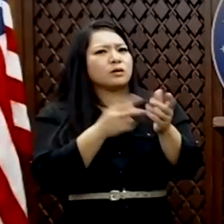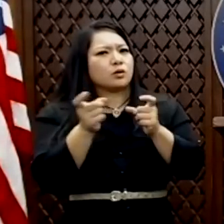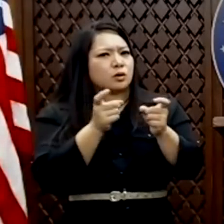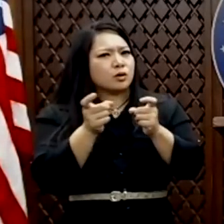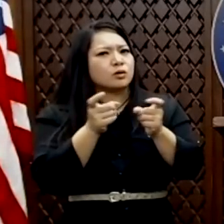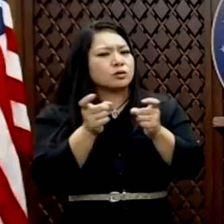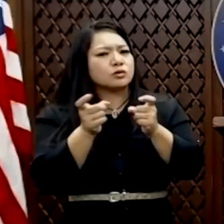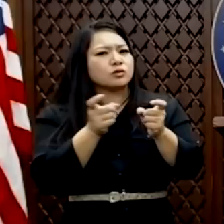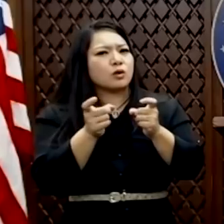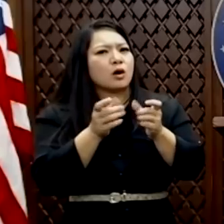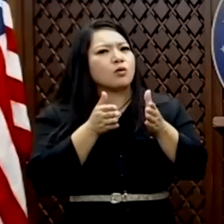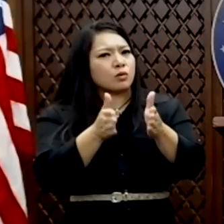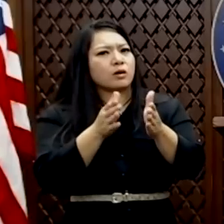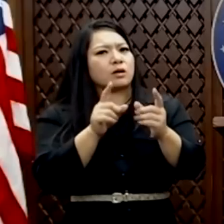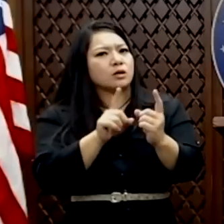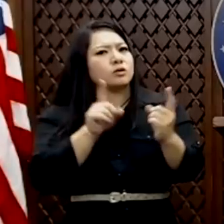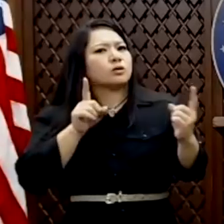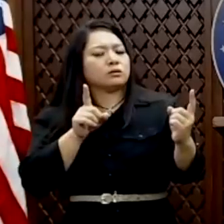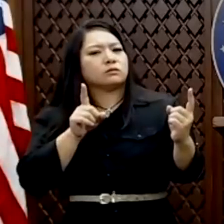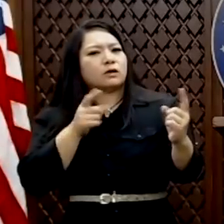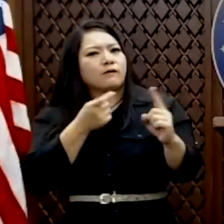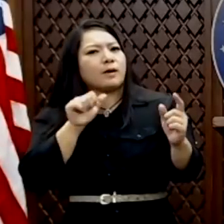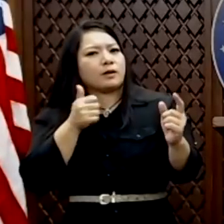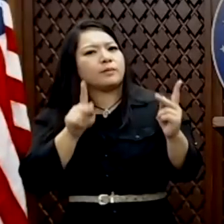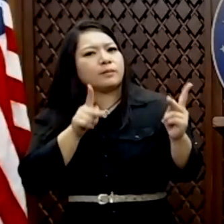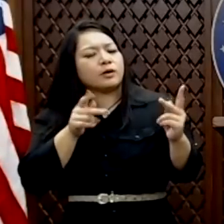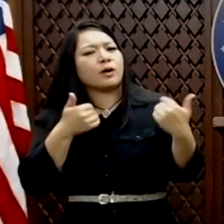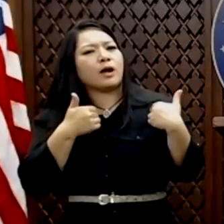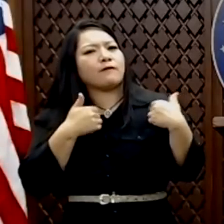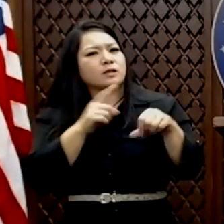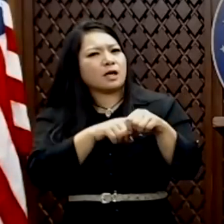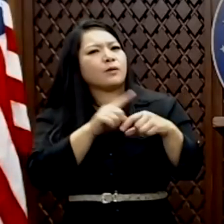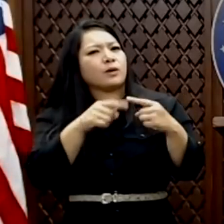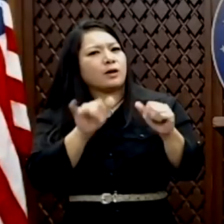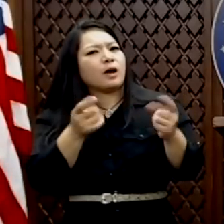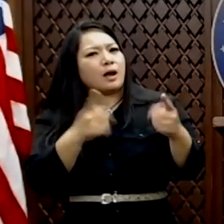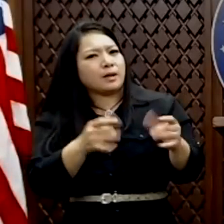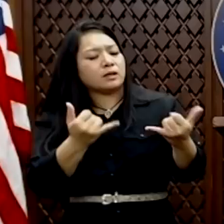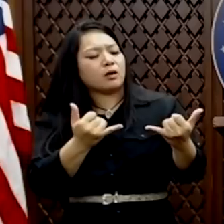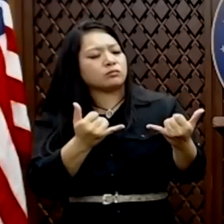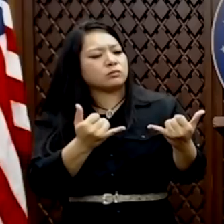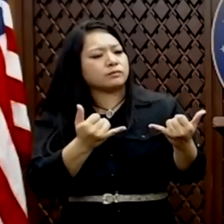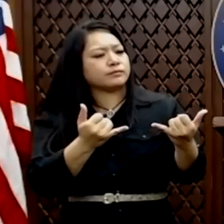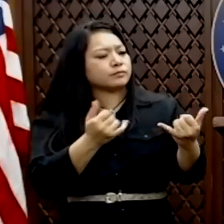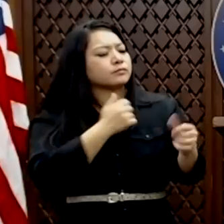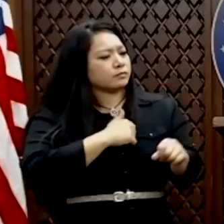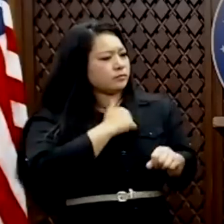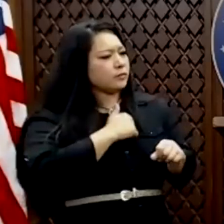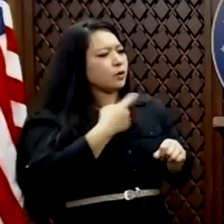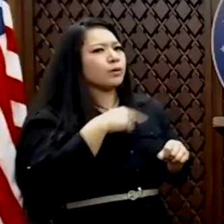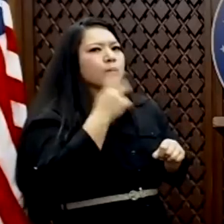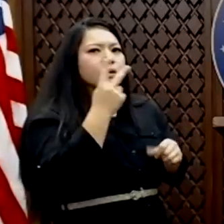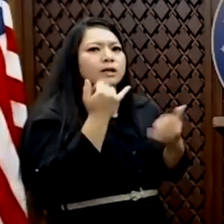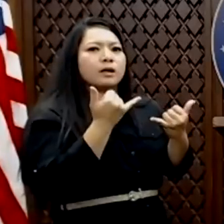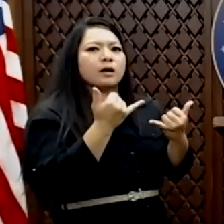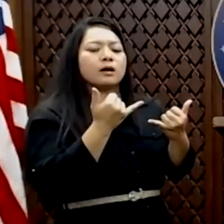and social distancing. Do you have a timeline of when that will go into effect? And I know— Oh, sorry. Yeah, we're looking at making